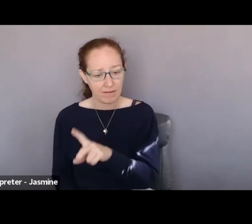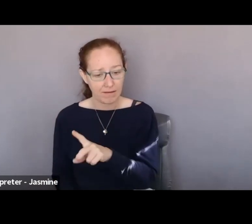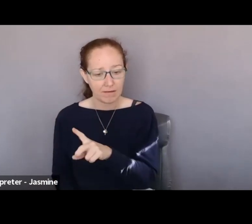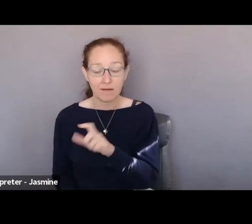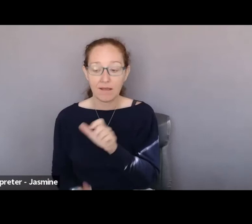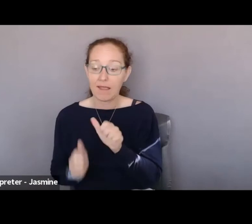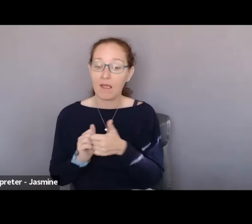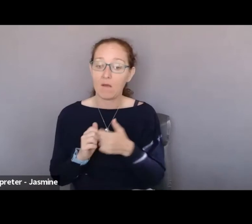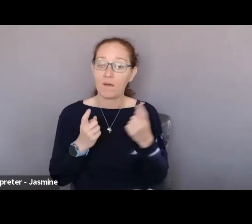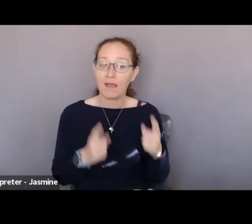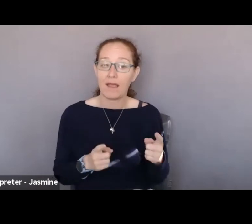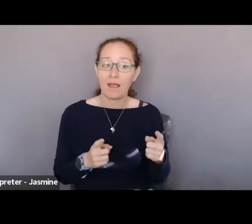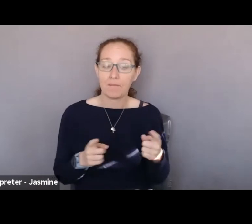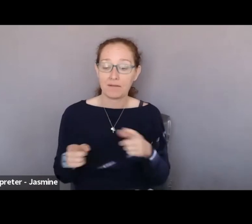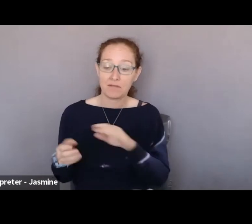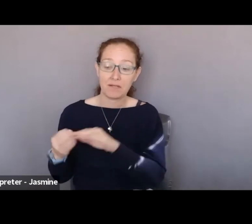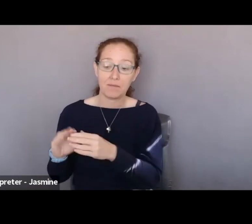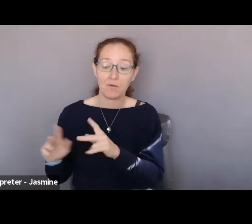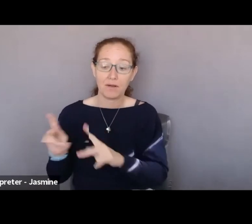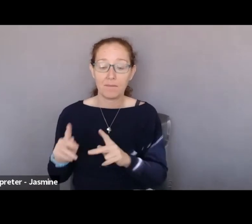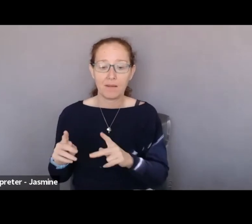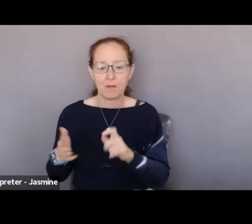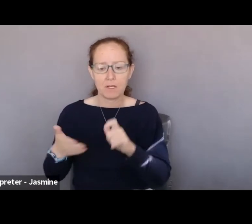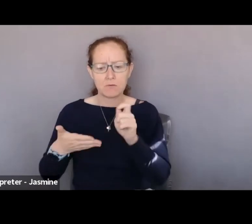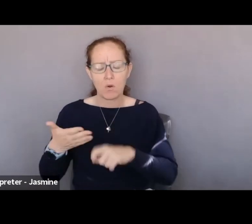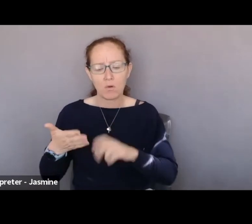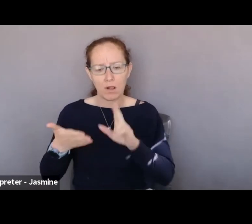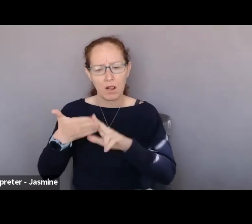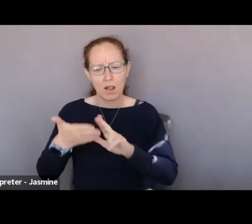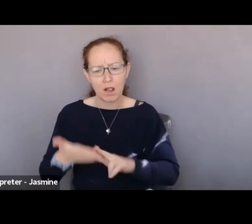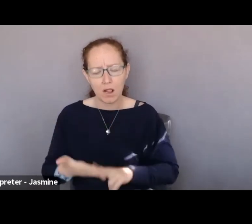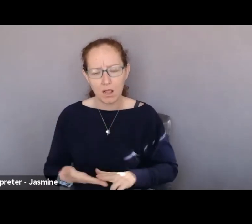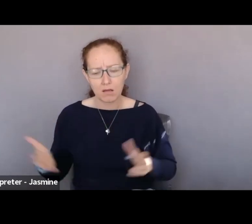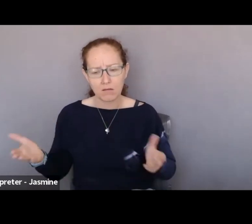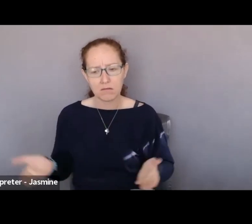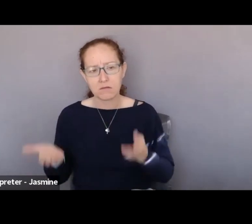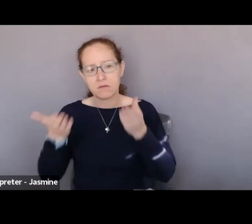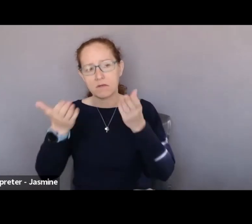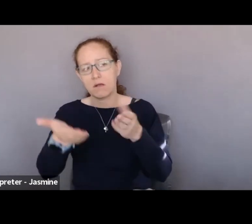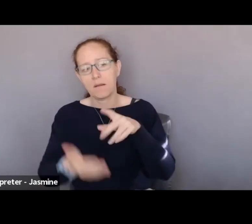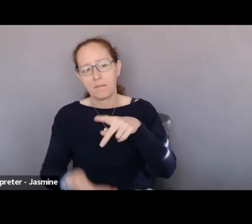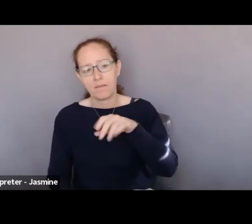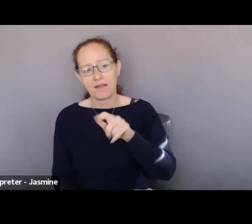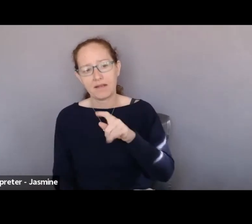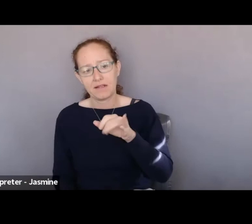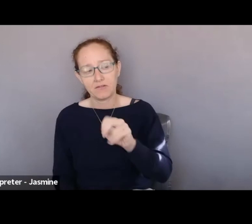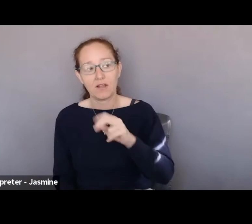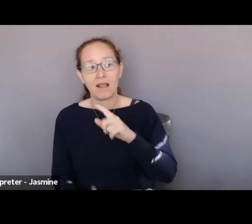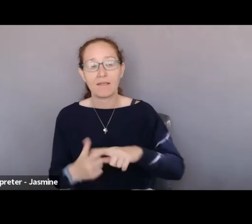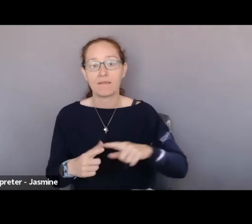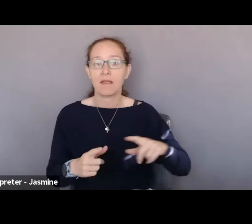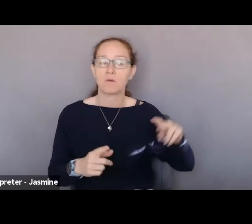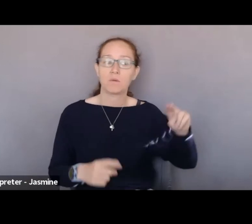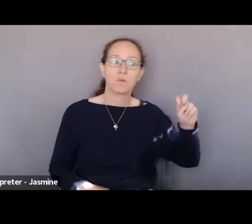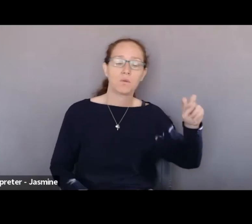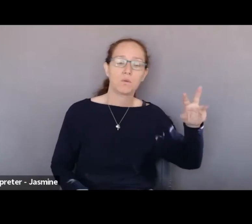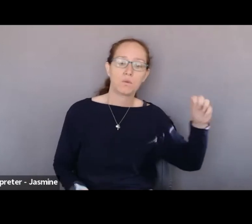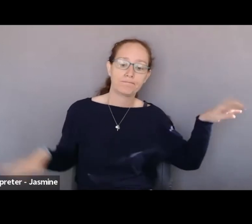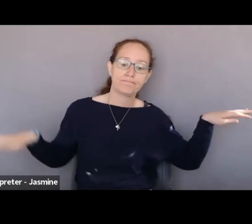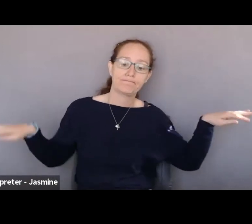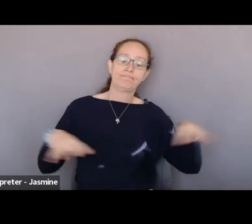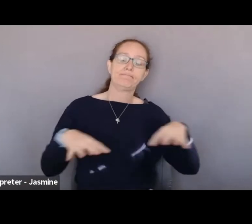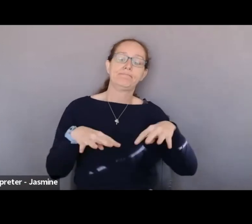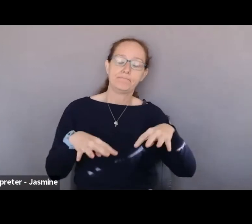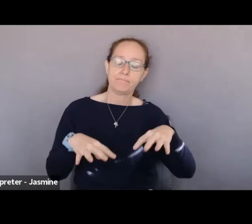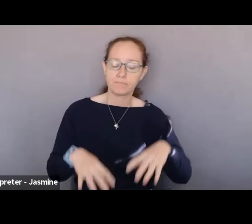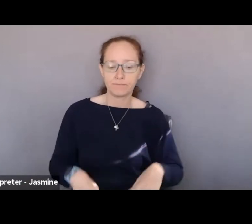conglomeration of people in the community, it made the national news. At the time, the state was saying it was going to take